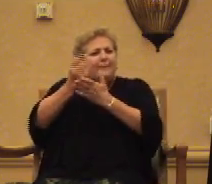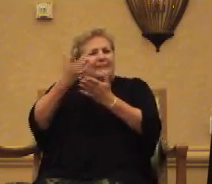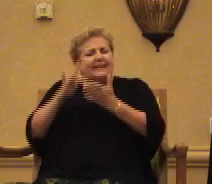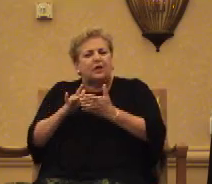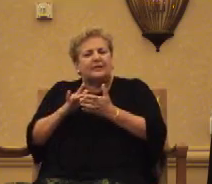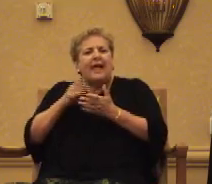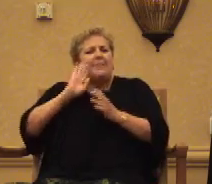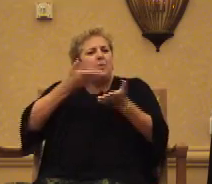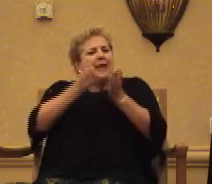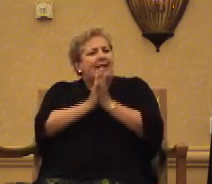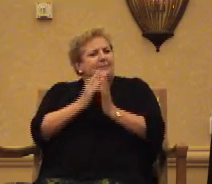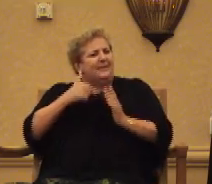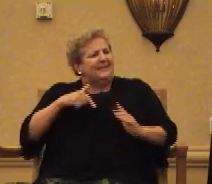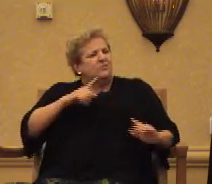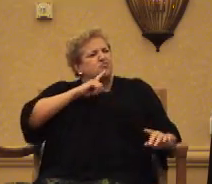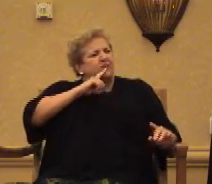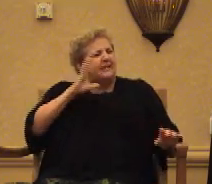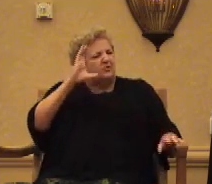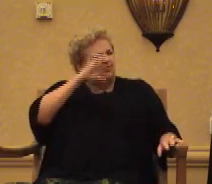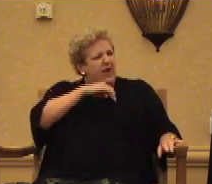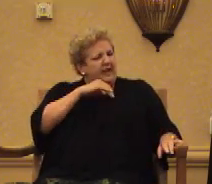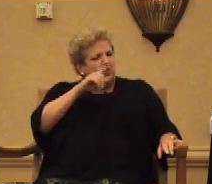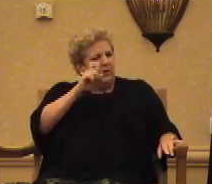say, "What's your drug of choice?"